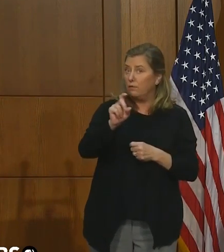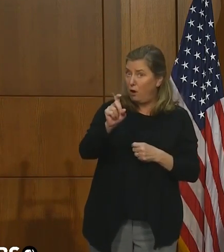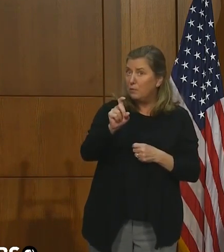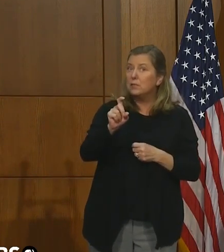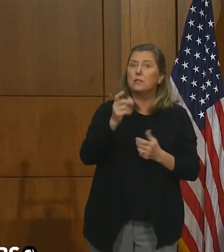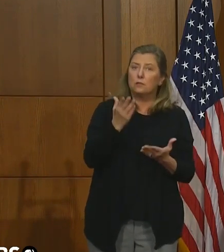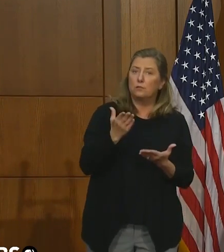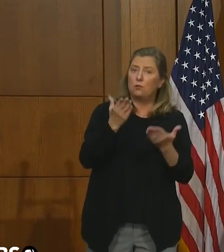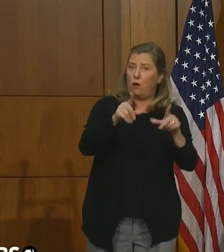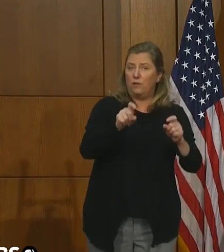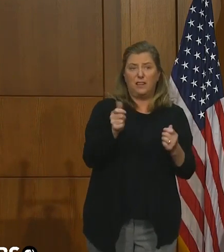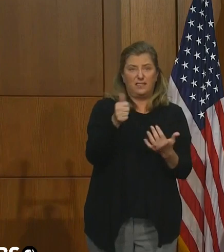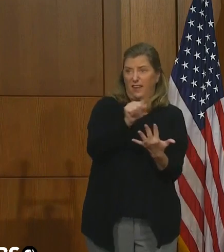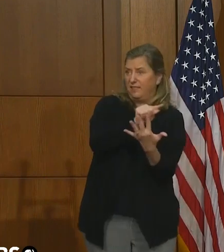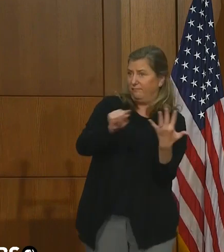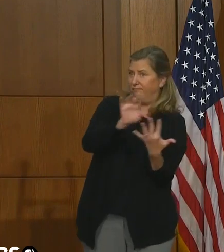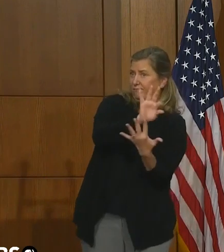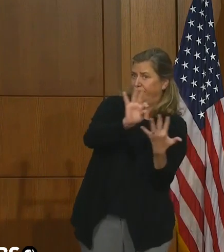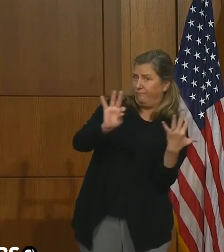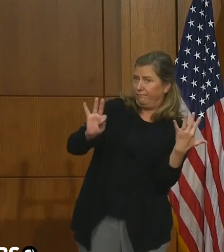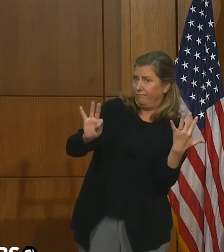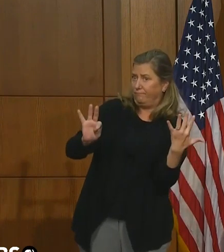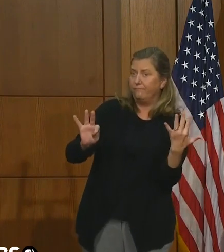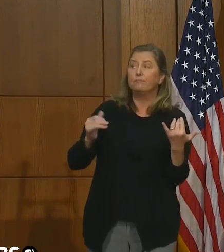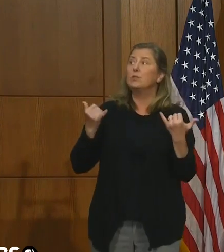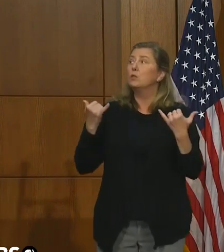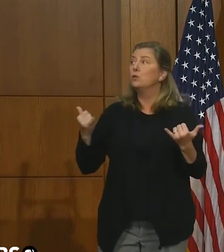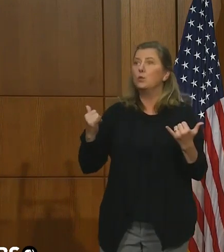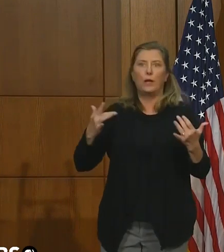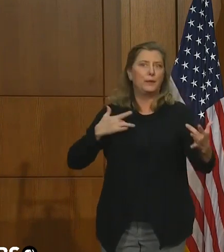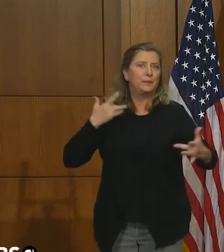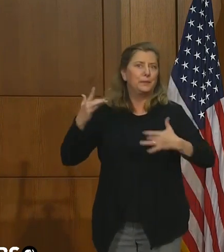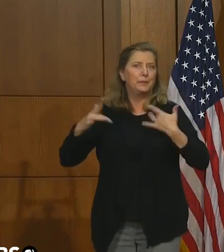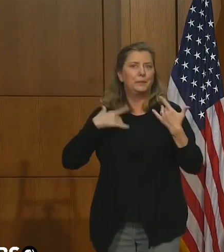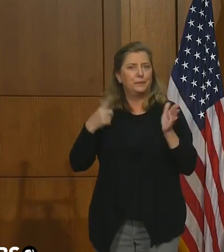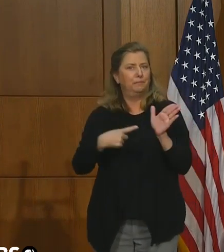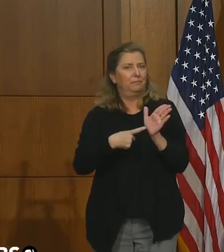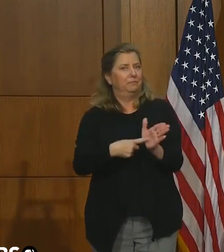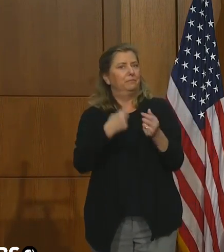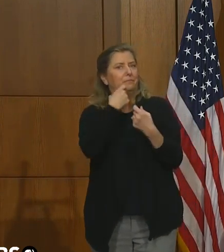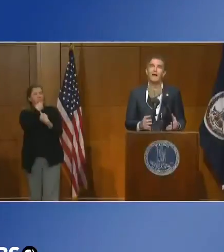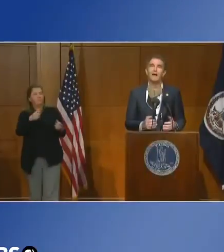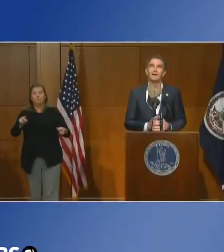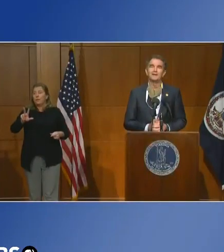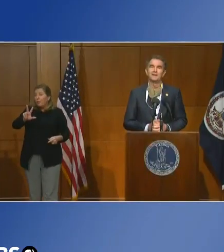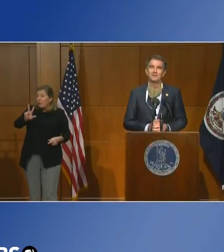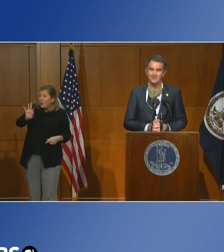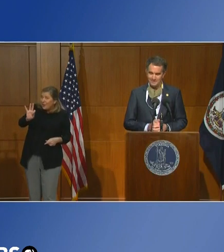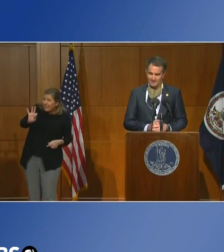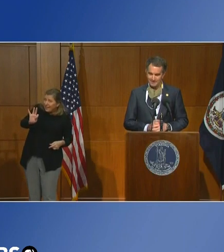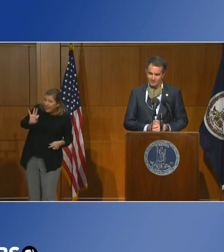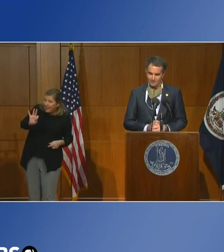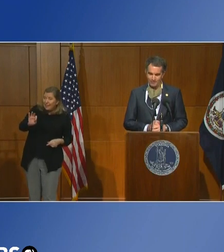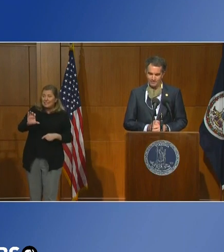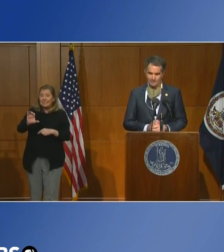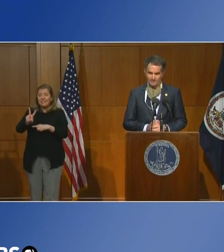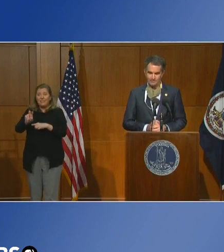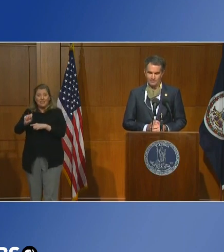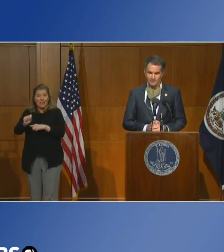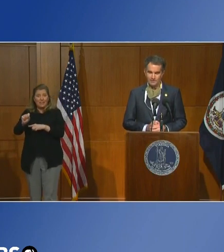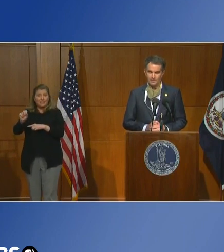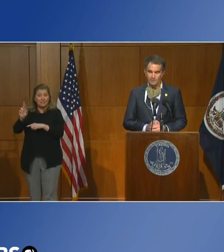are offering tests. Today, I'm really happy and excited to announce that 39 CVS